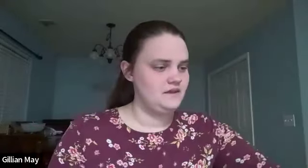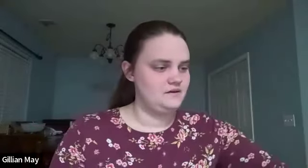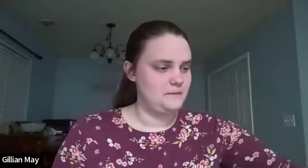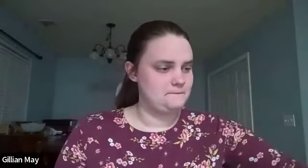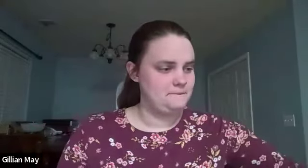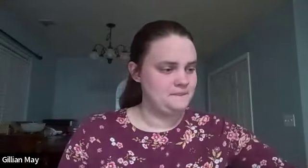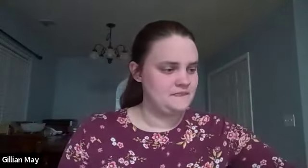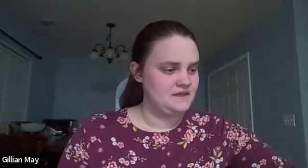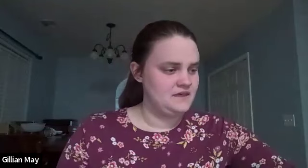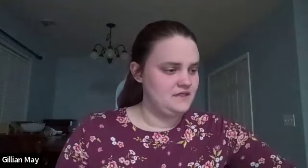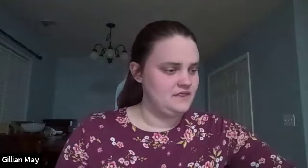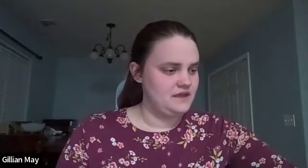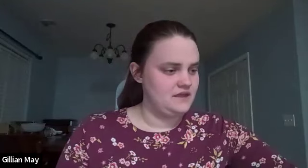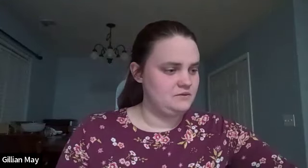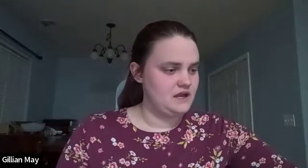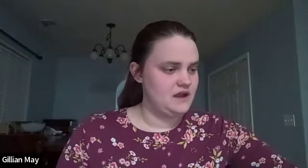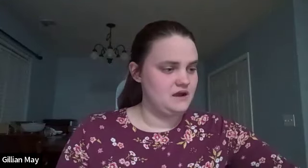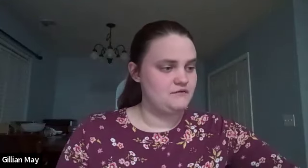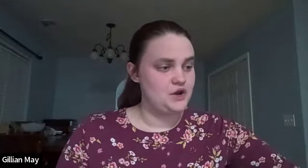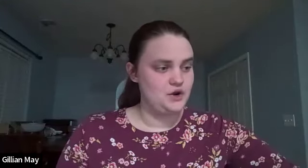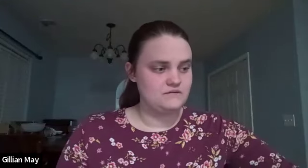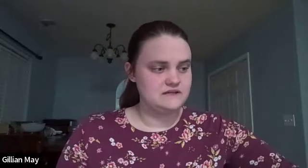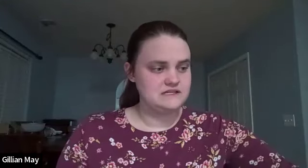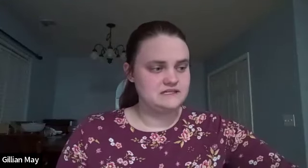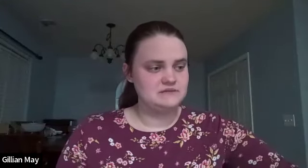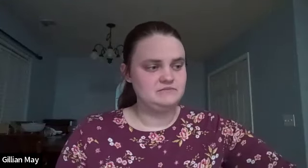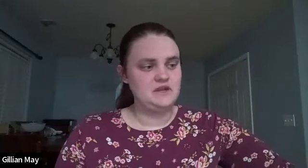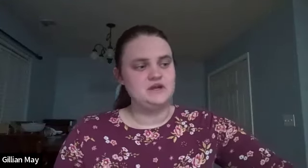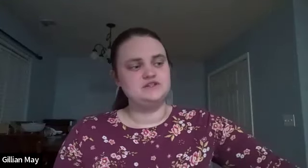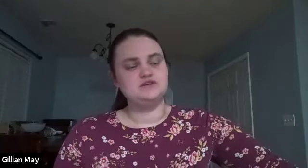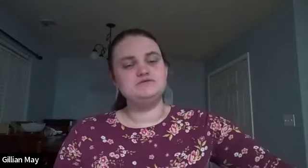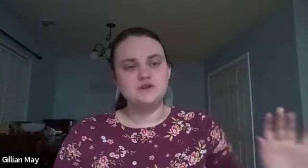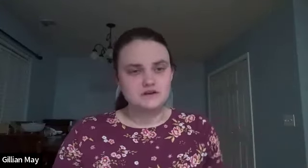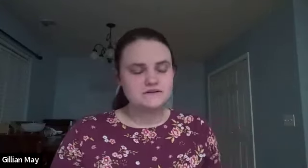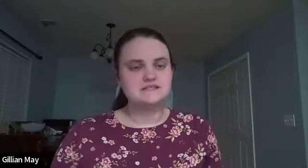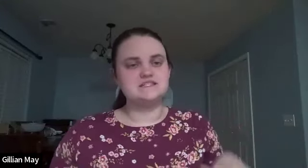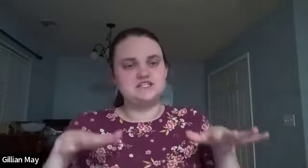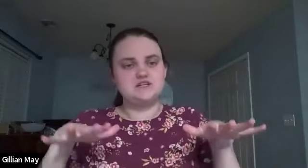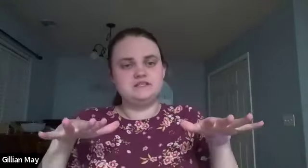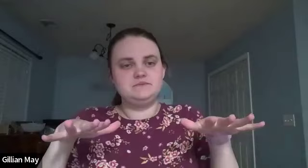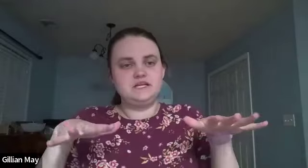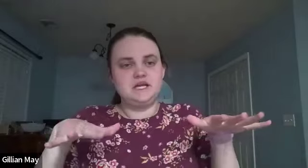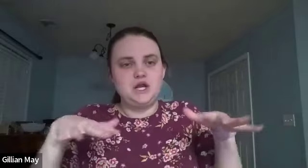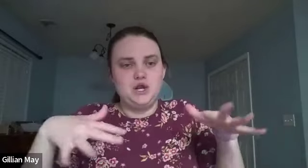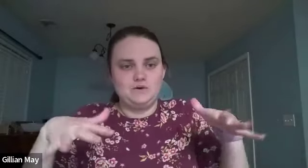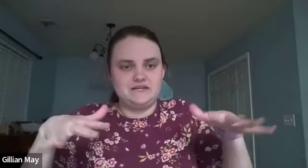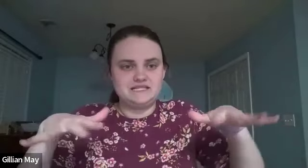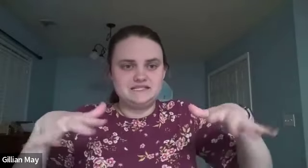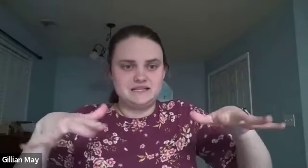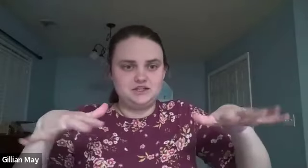Okay. Then we have nervous. So nervous is just going to be nervous, like you